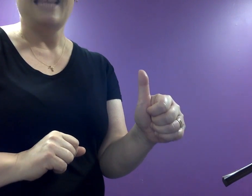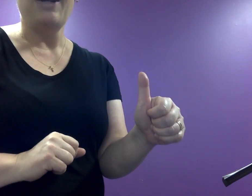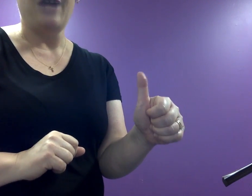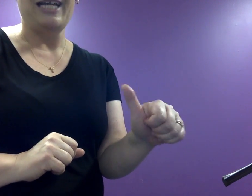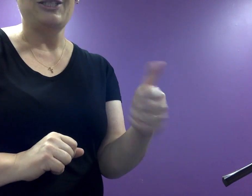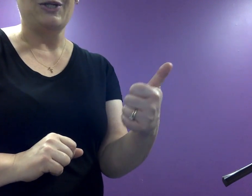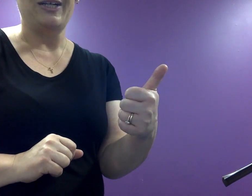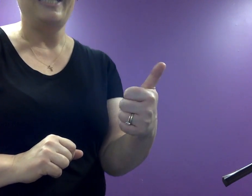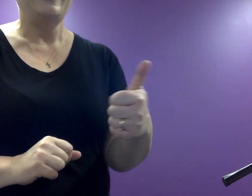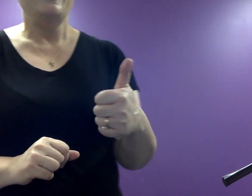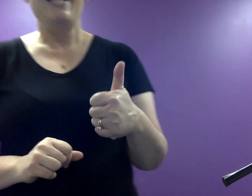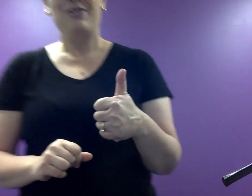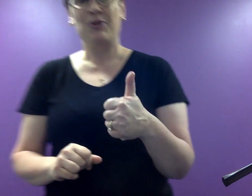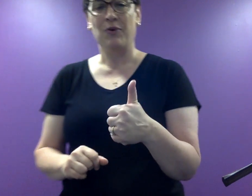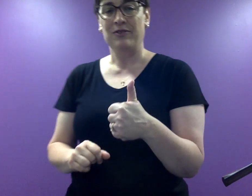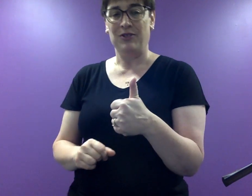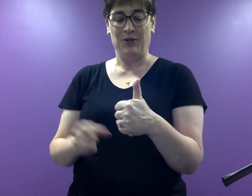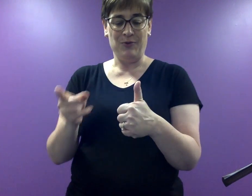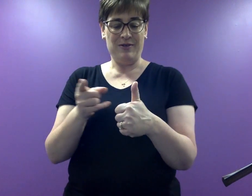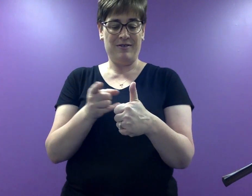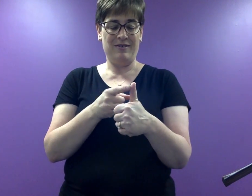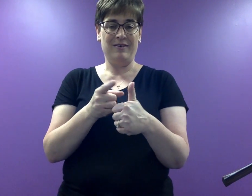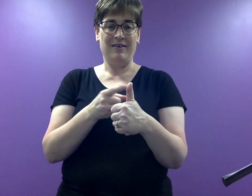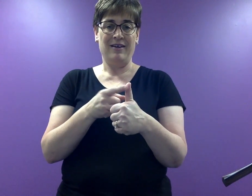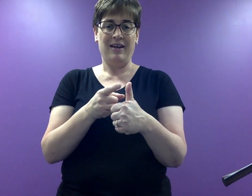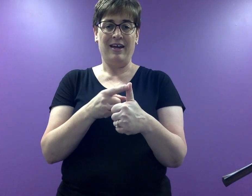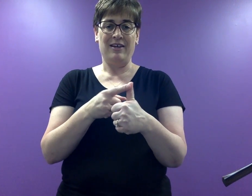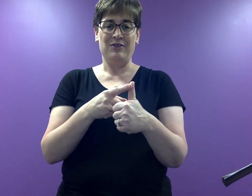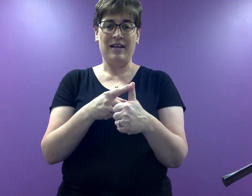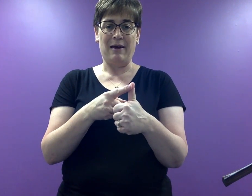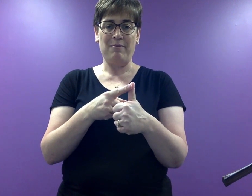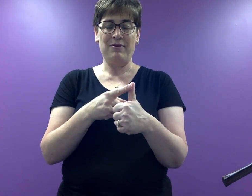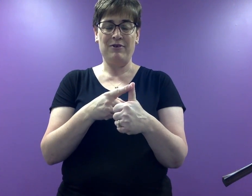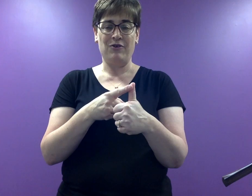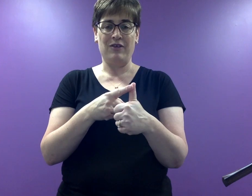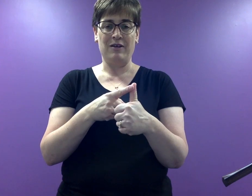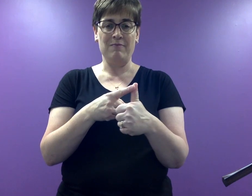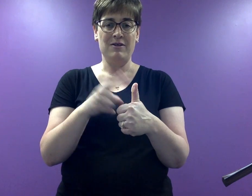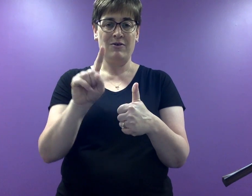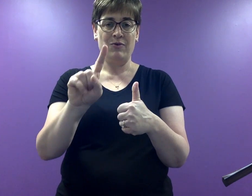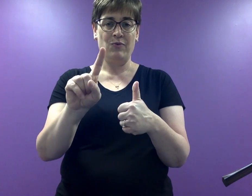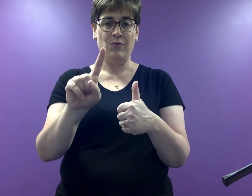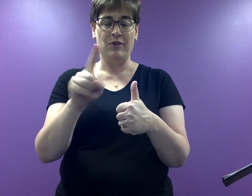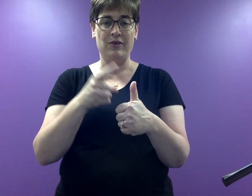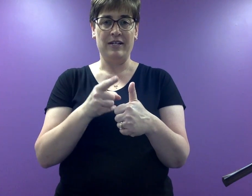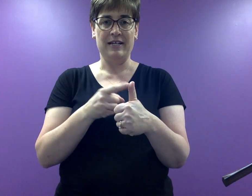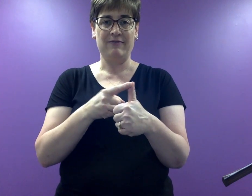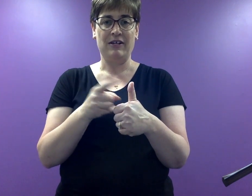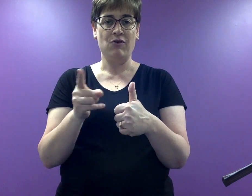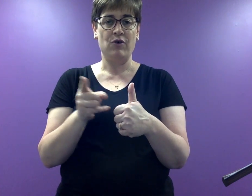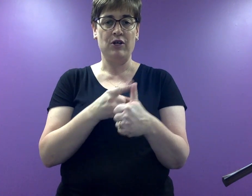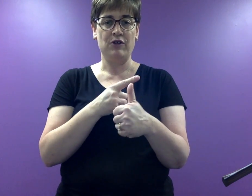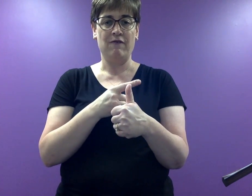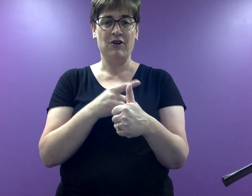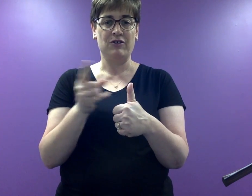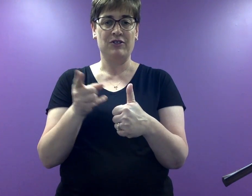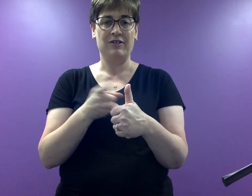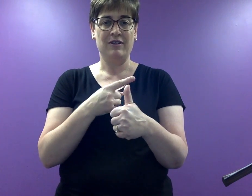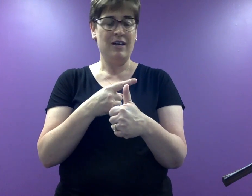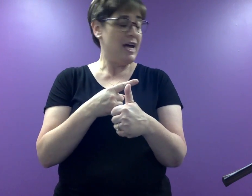letter A, towards you, and you tap your thumb with your index finger, or you can do first.